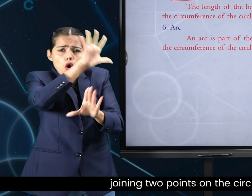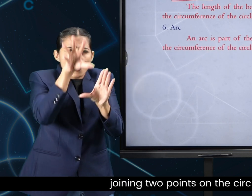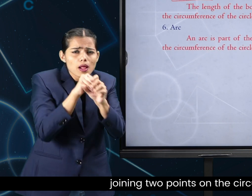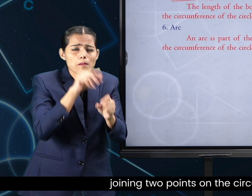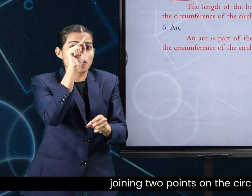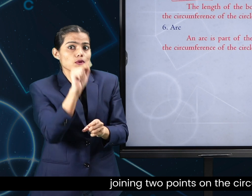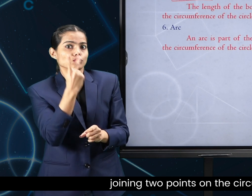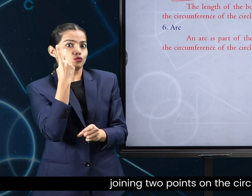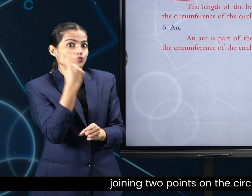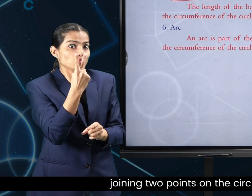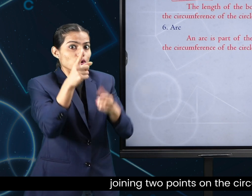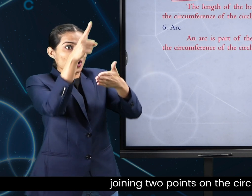circle.